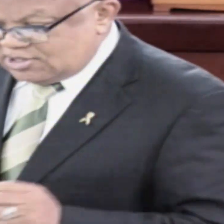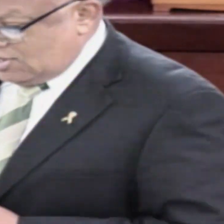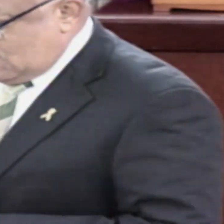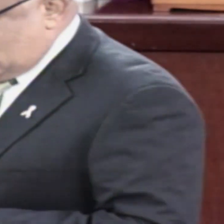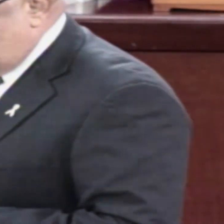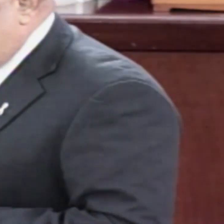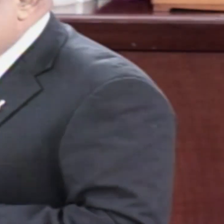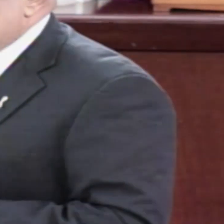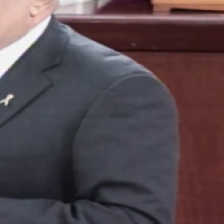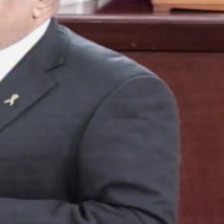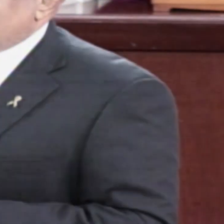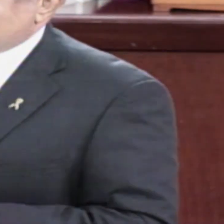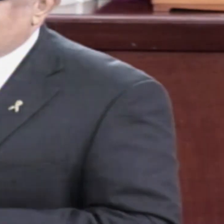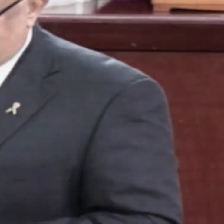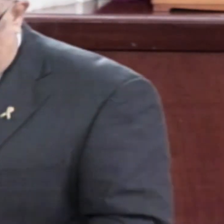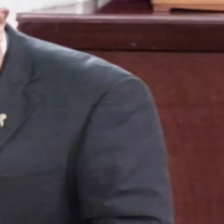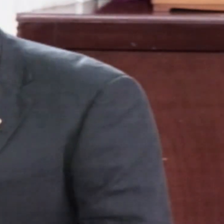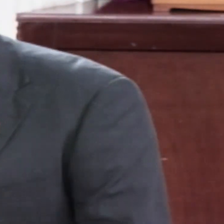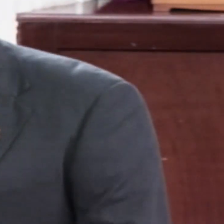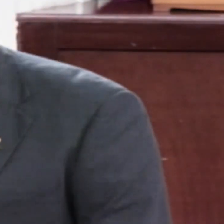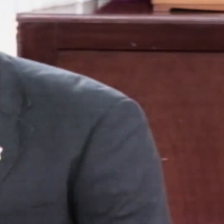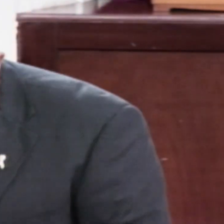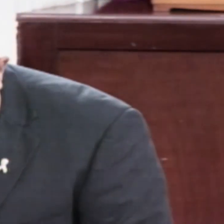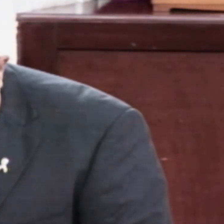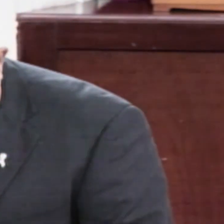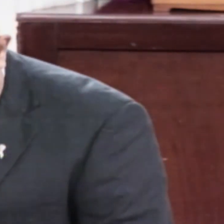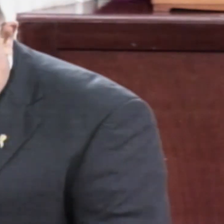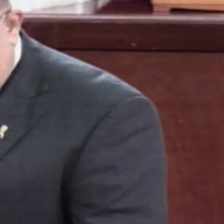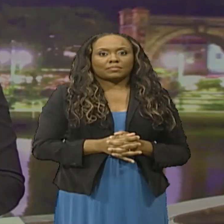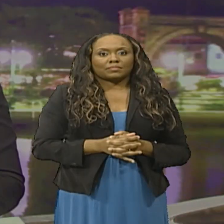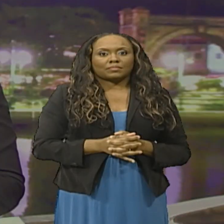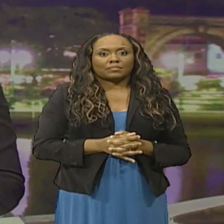Tate, or if he's going to give it to Senator Franklin.